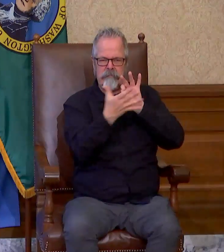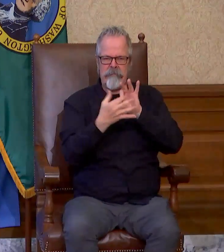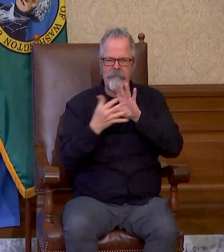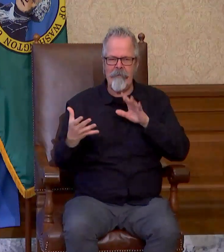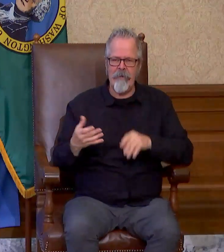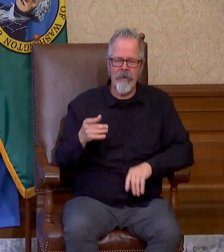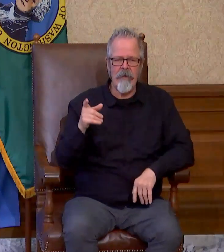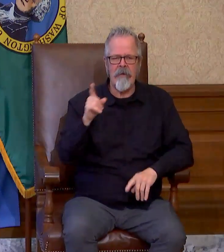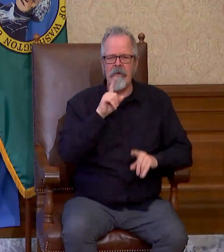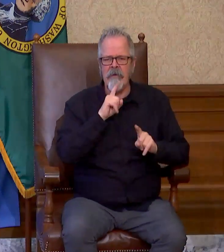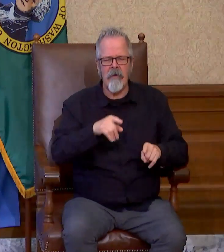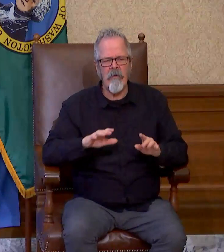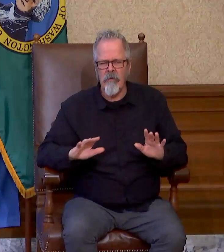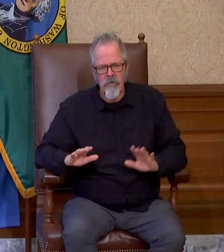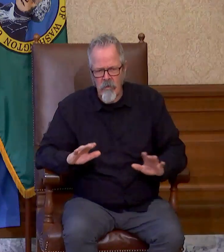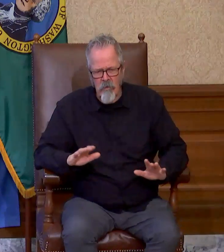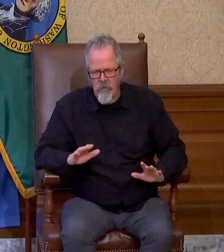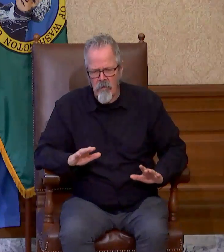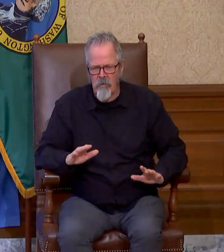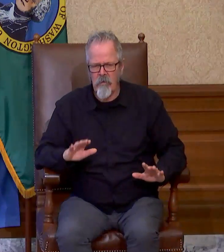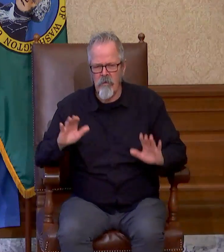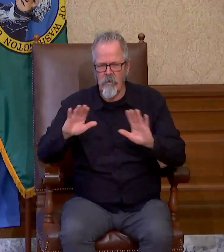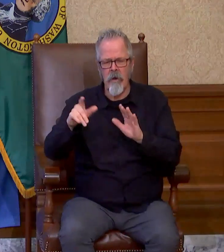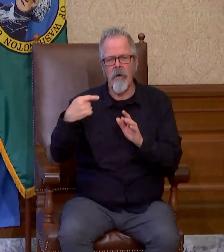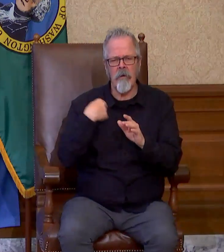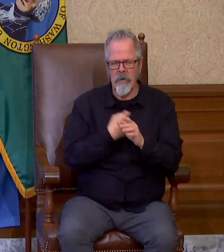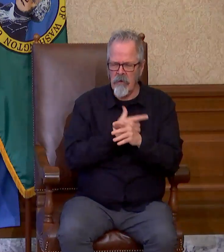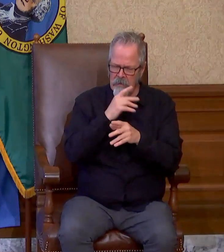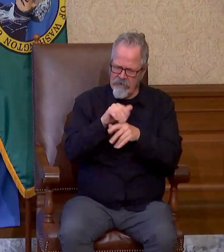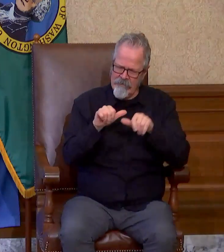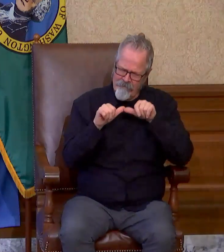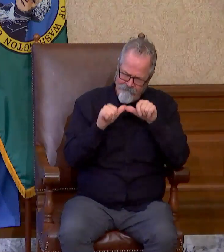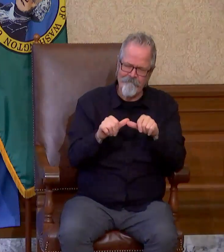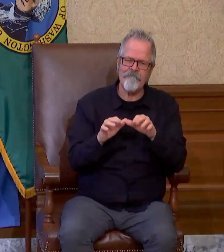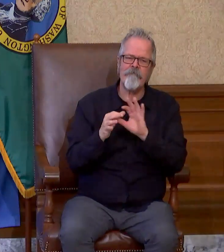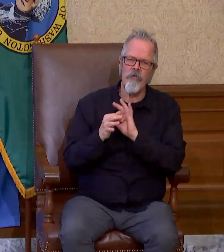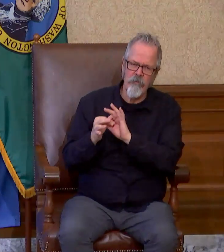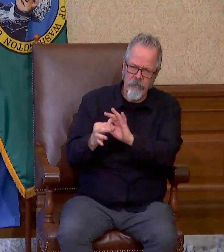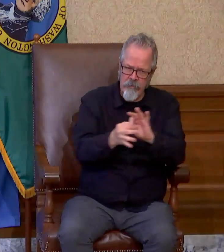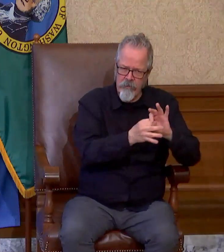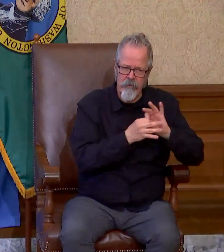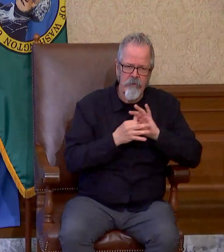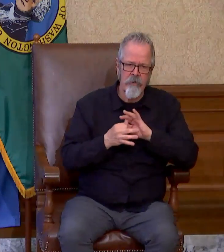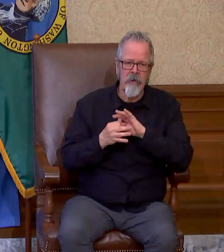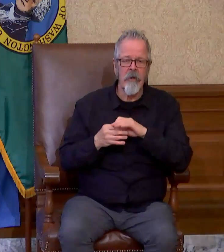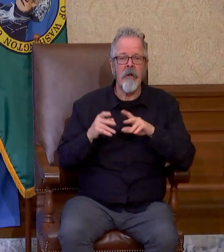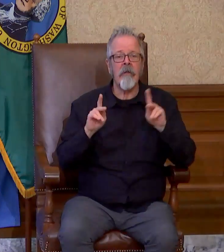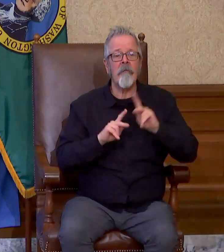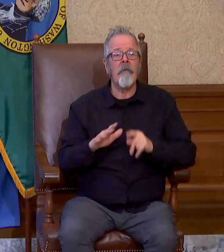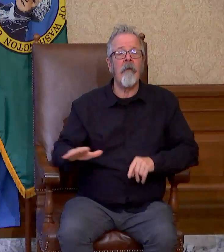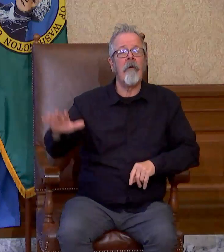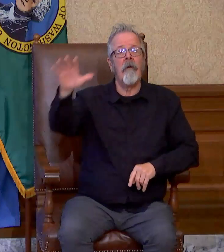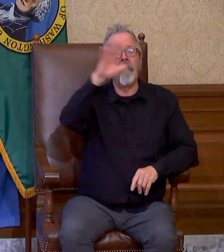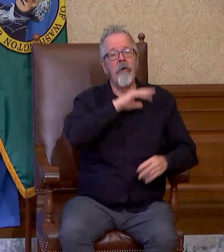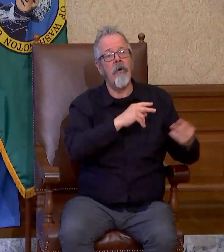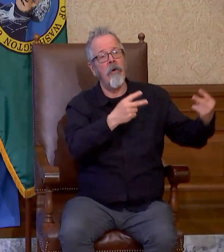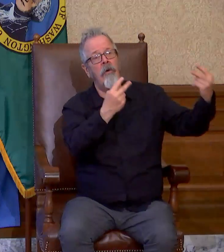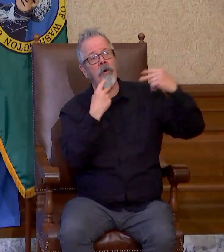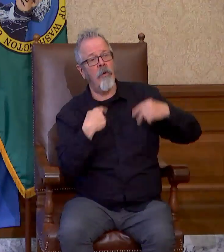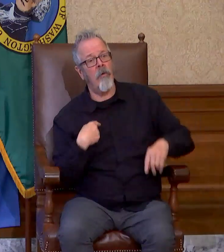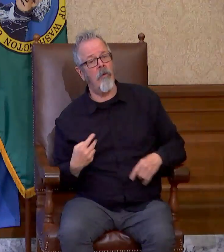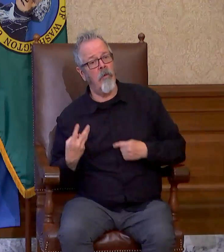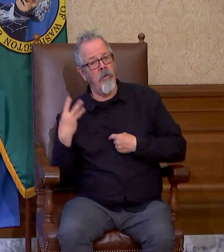successes and are proud of what Washingtonians are doing. I think you mentioned something about a regional approach. There